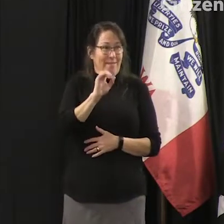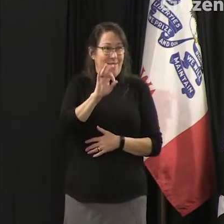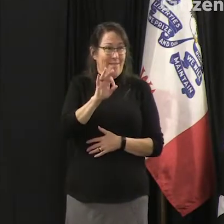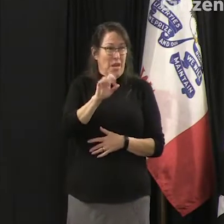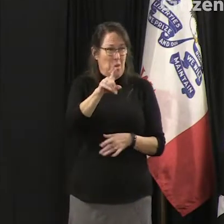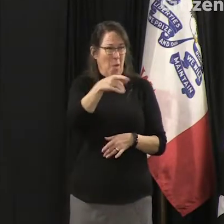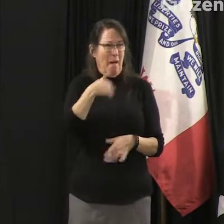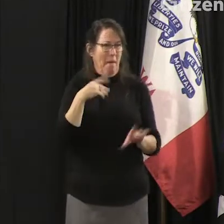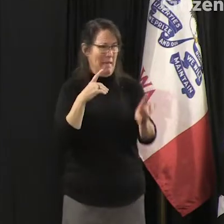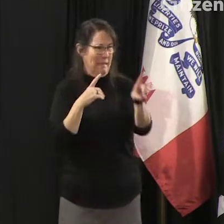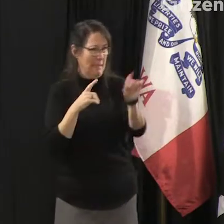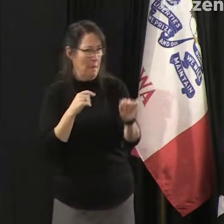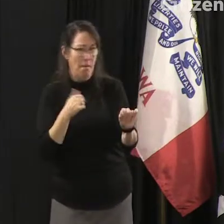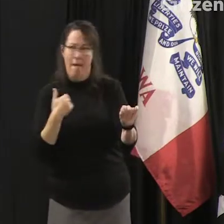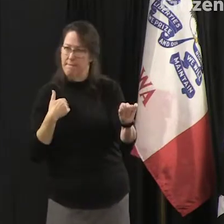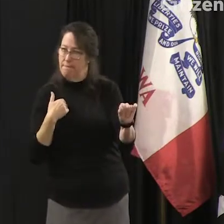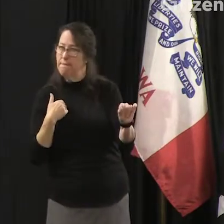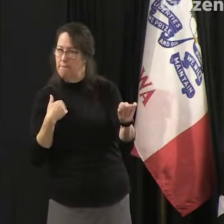are disabled,